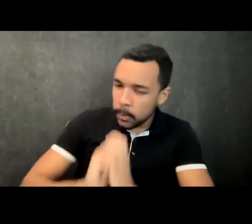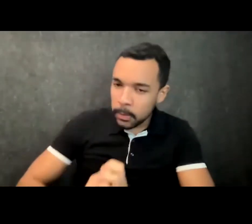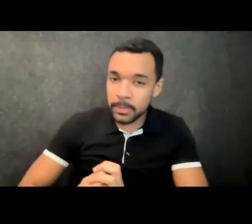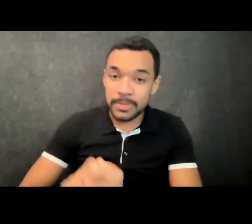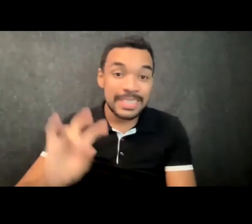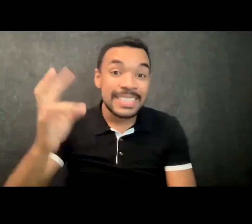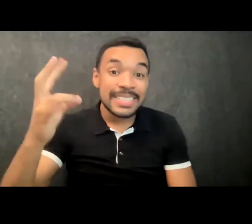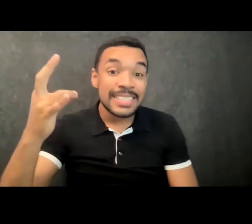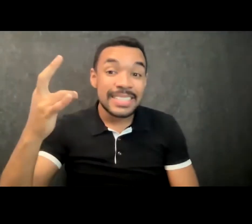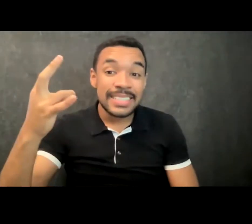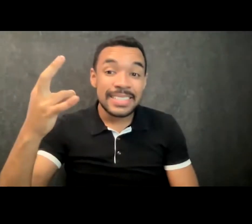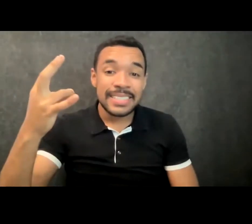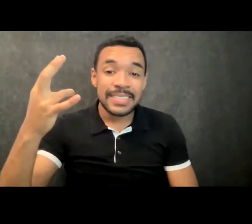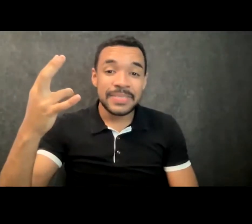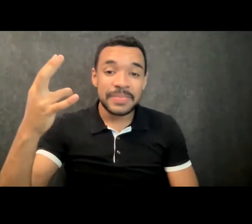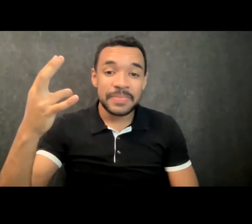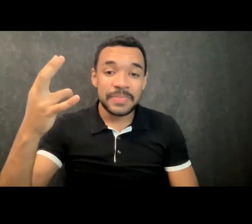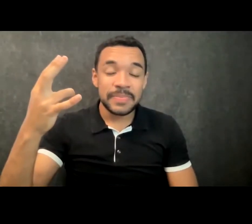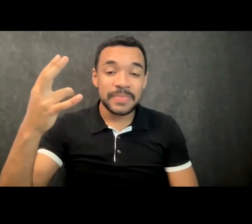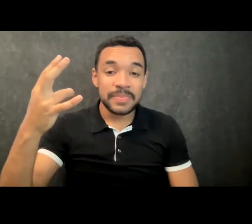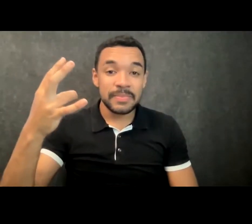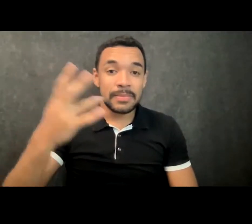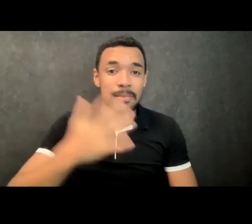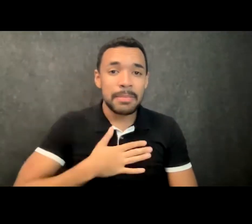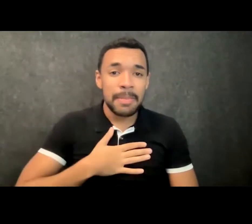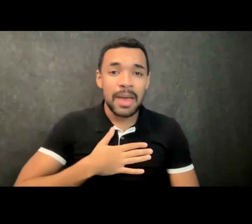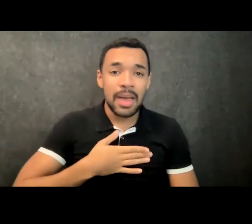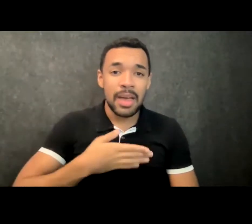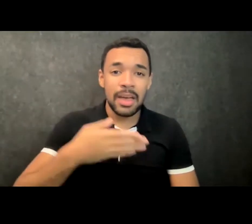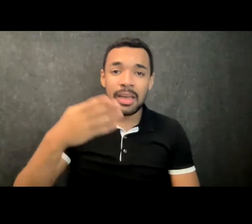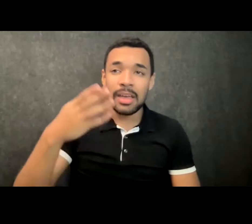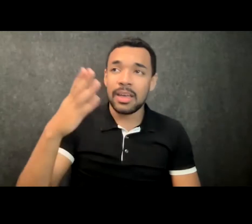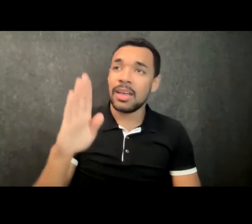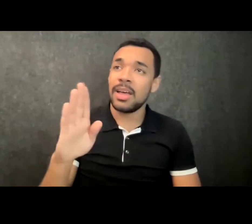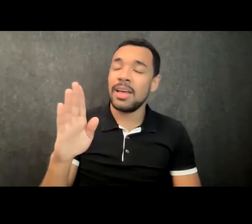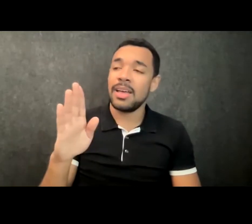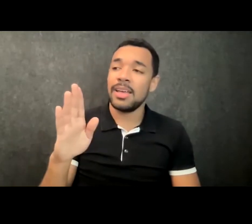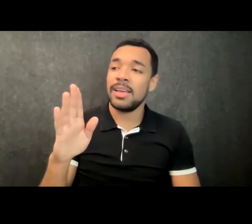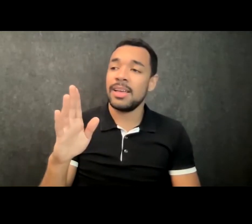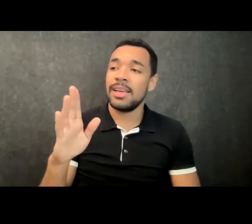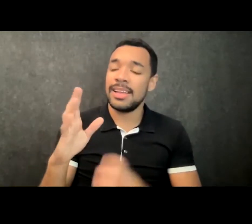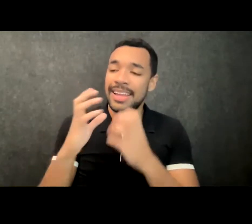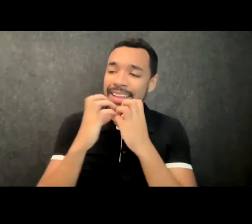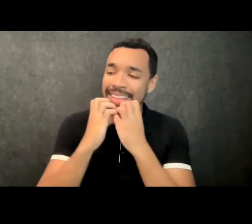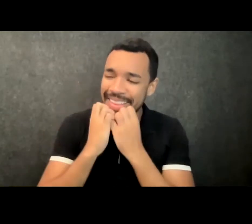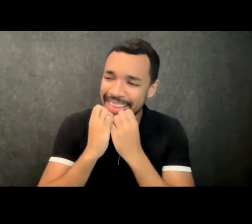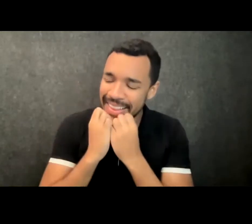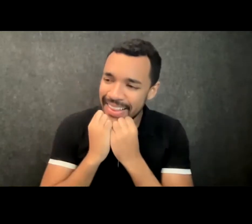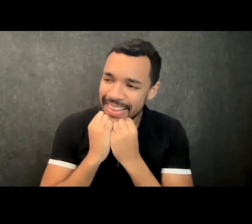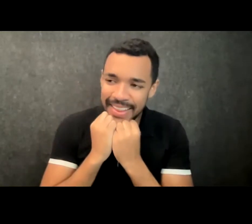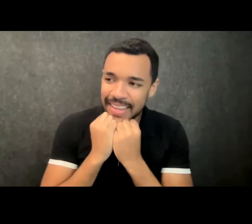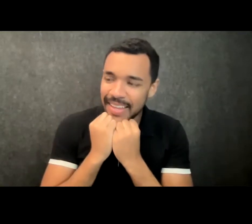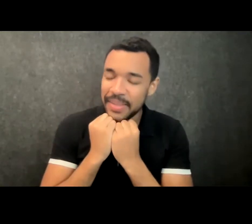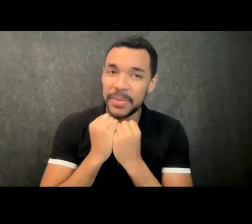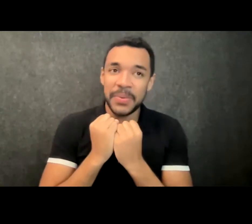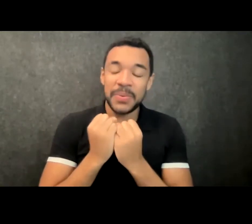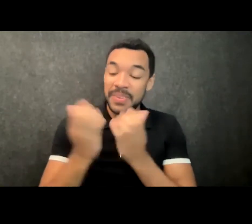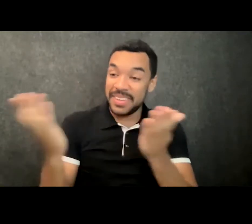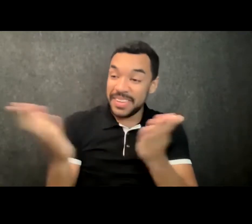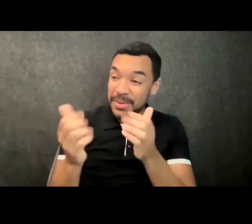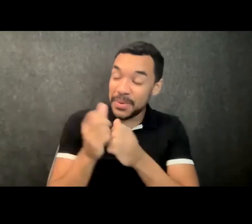7, my God, I love you. Here with you, the room turns